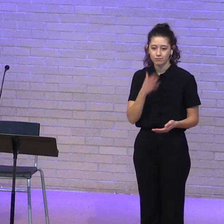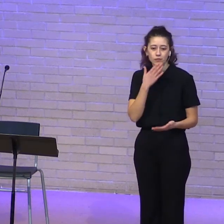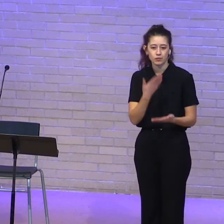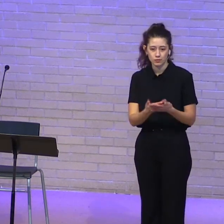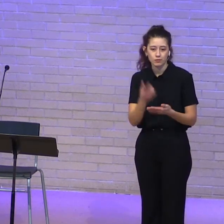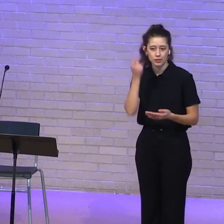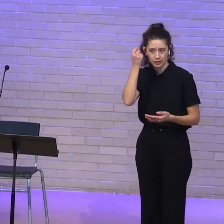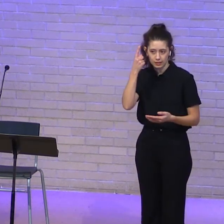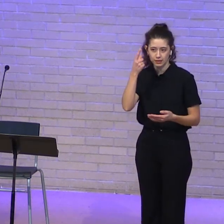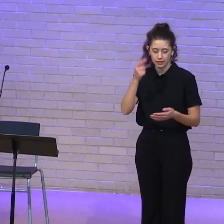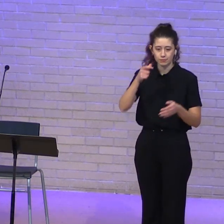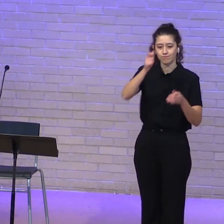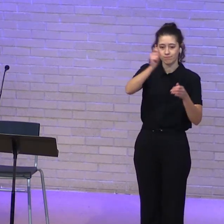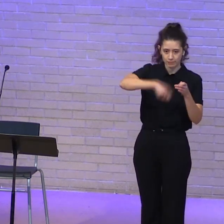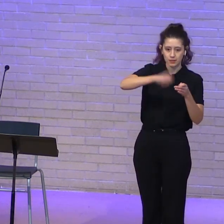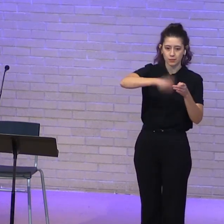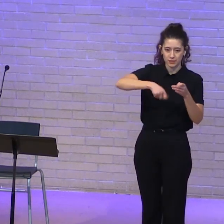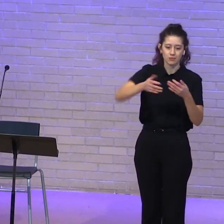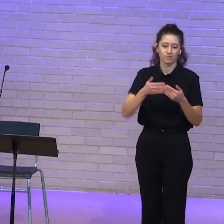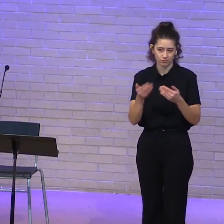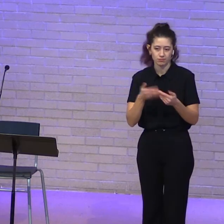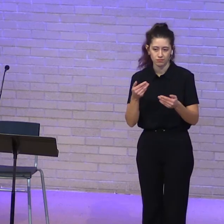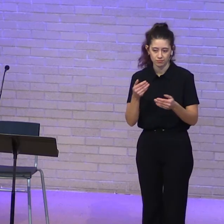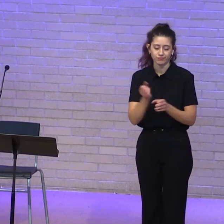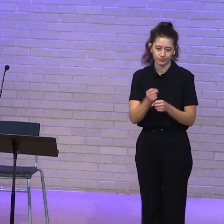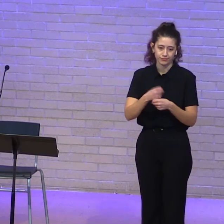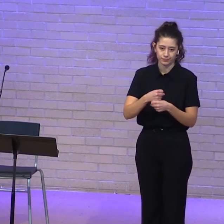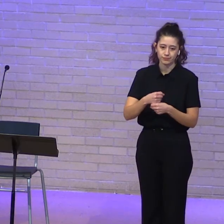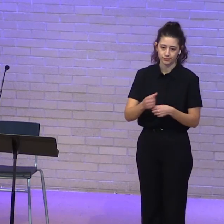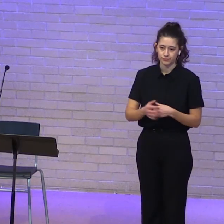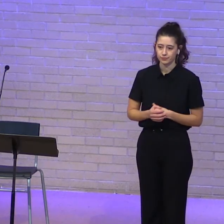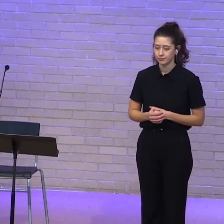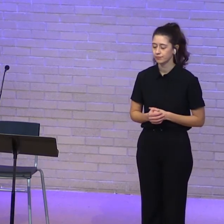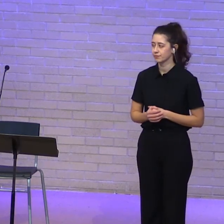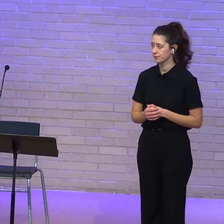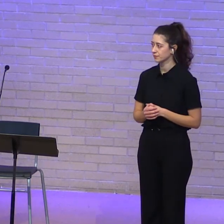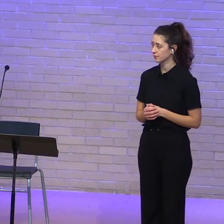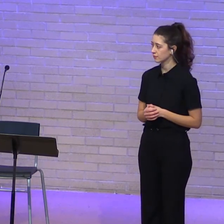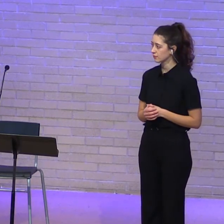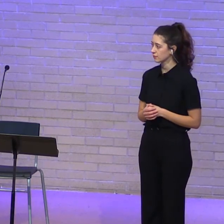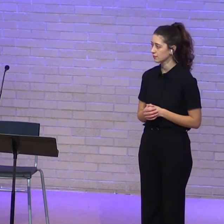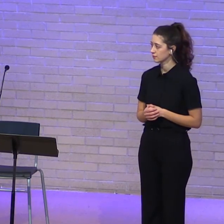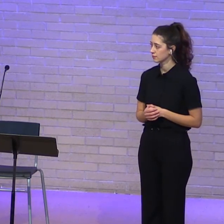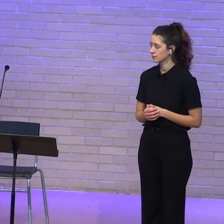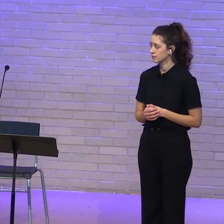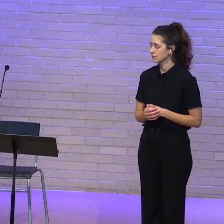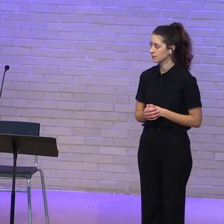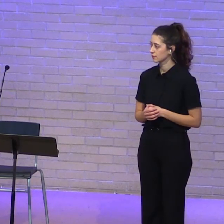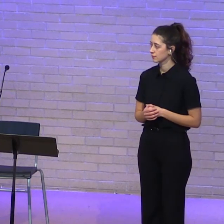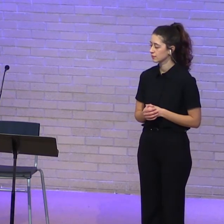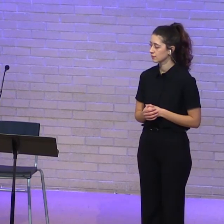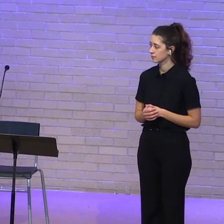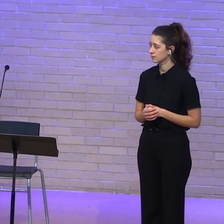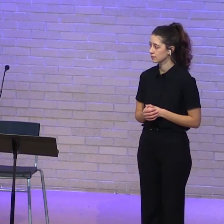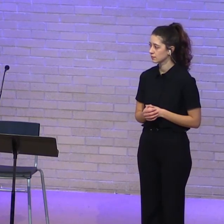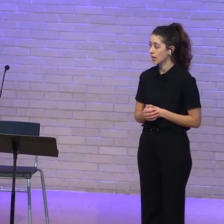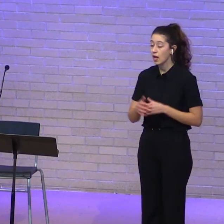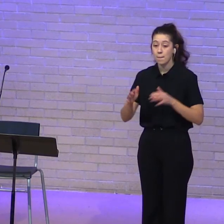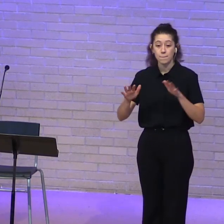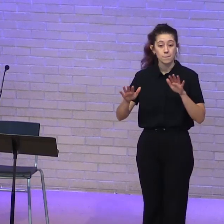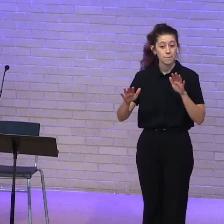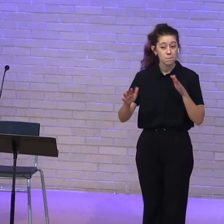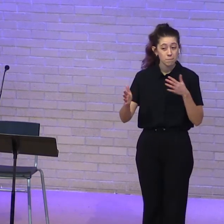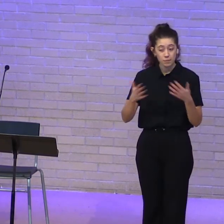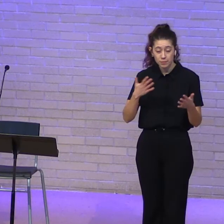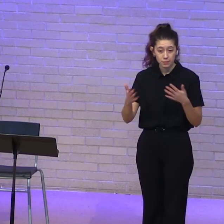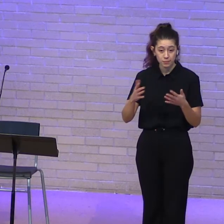main aisles out these double doors to either side. But do be aware that we are still examining this. We may make another change in the future. That's